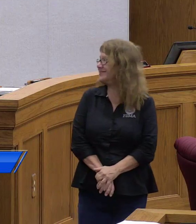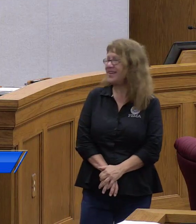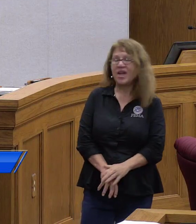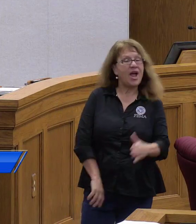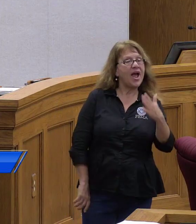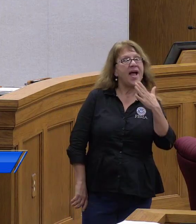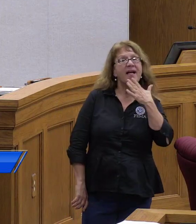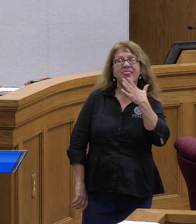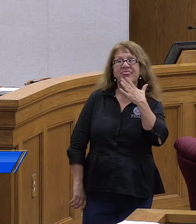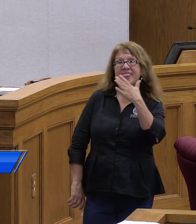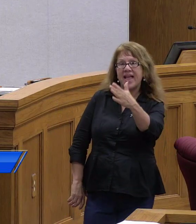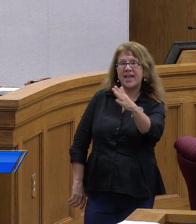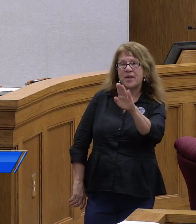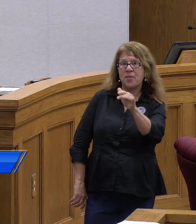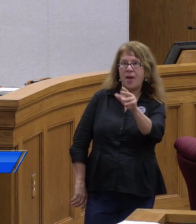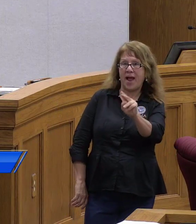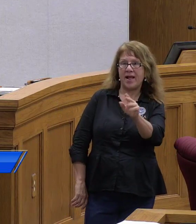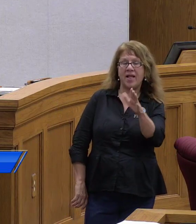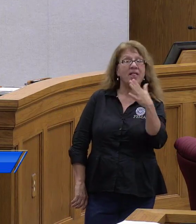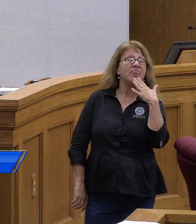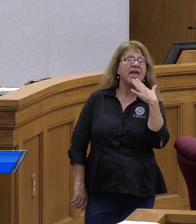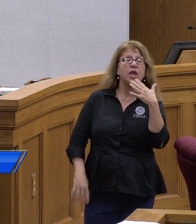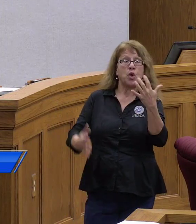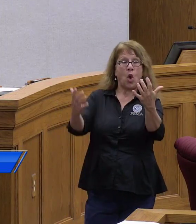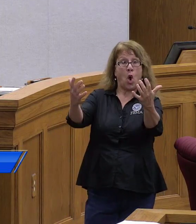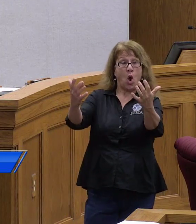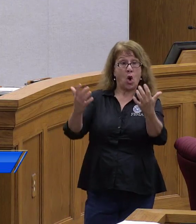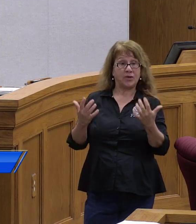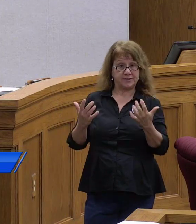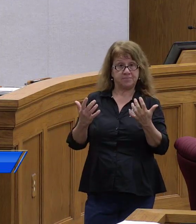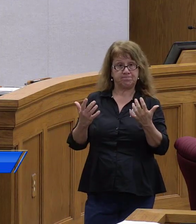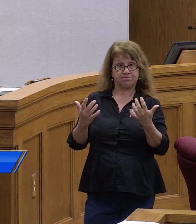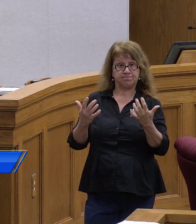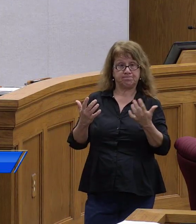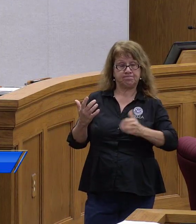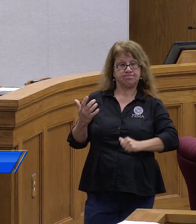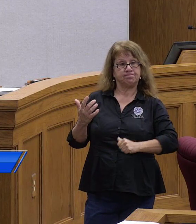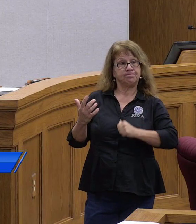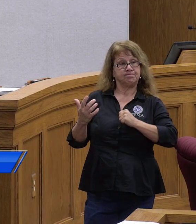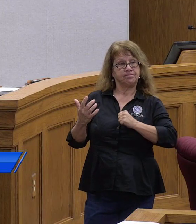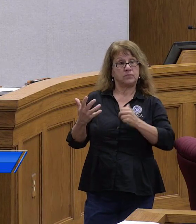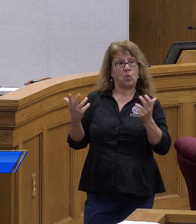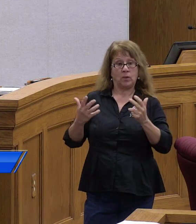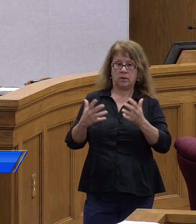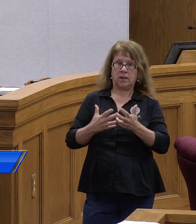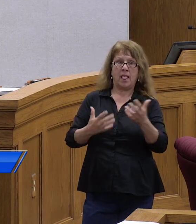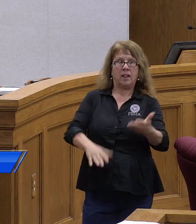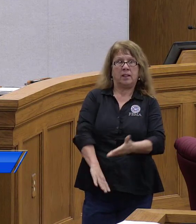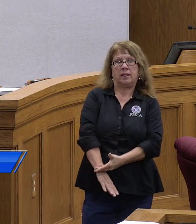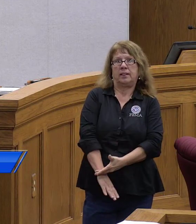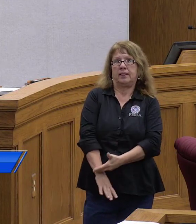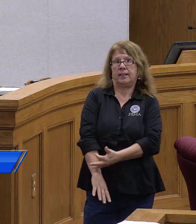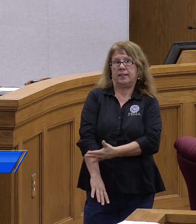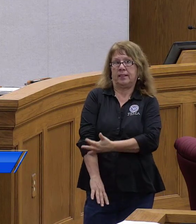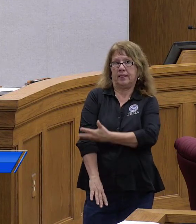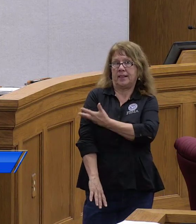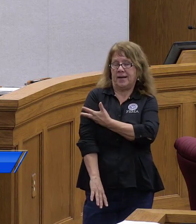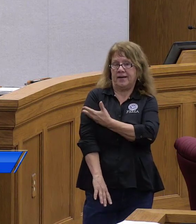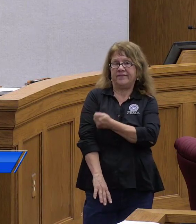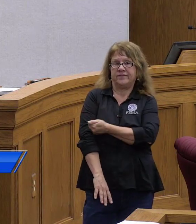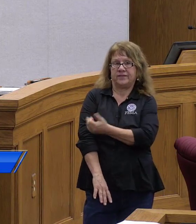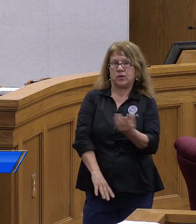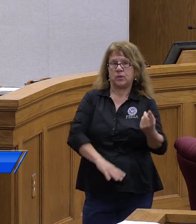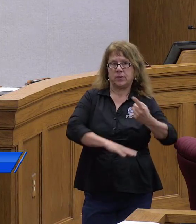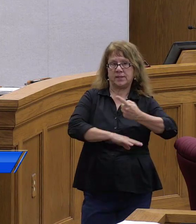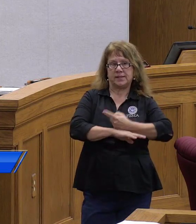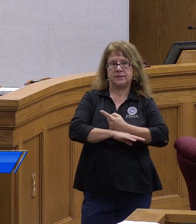Thank you, Brian. Thank you, audience. I'm proud to say that we've made a lot of progress over the last few days, restoring